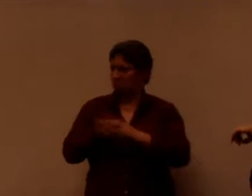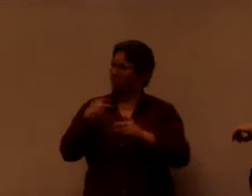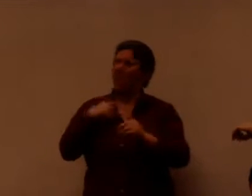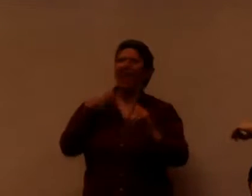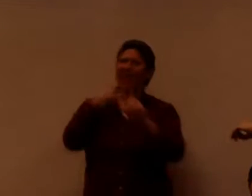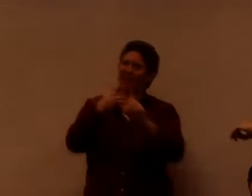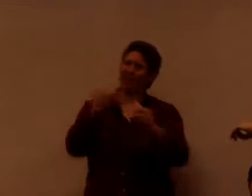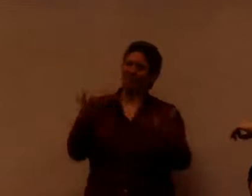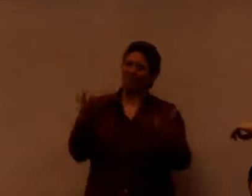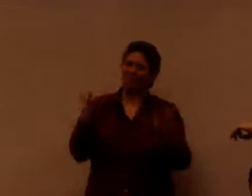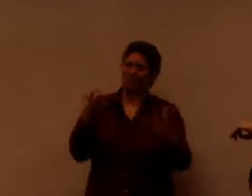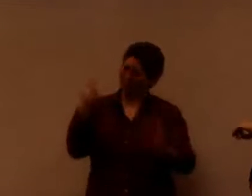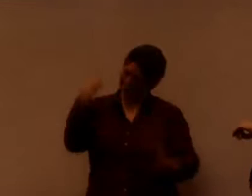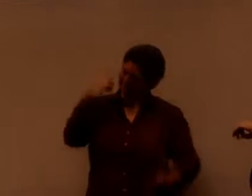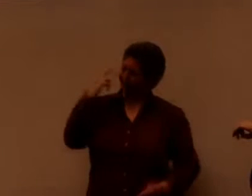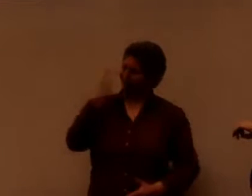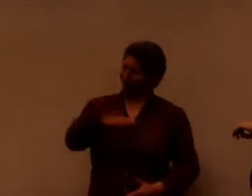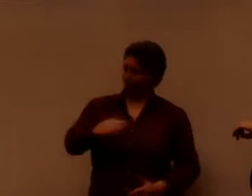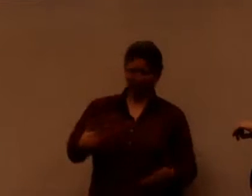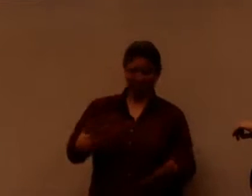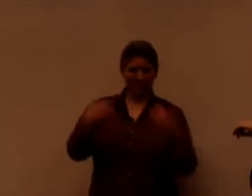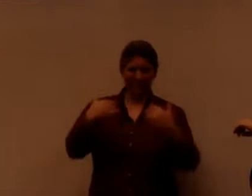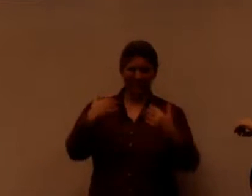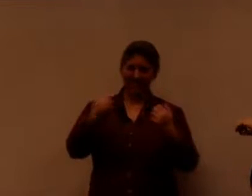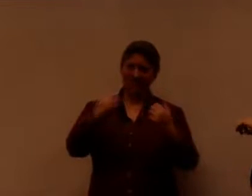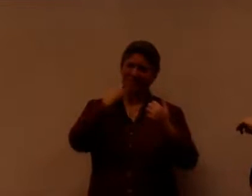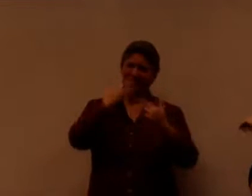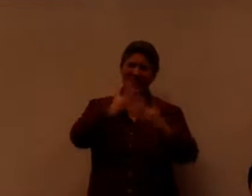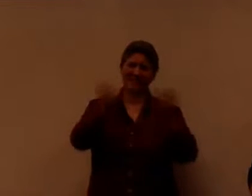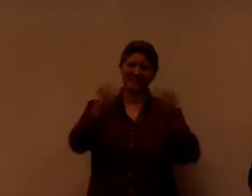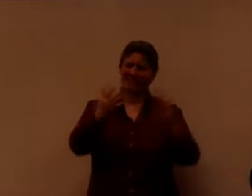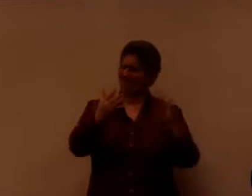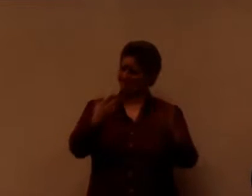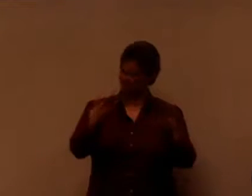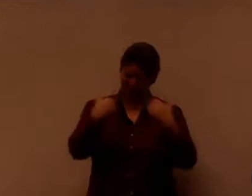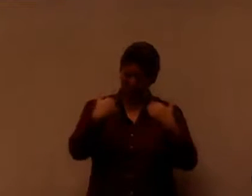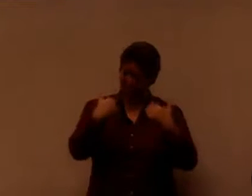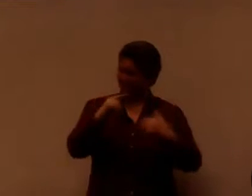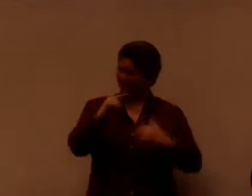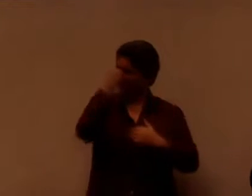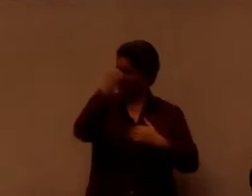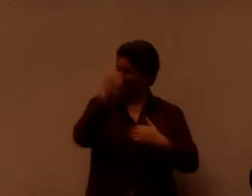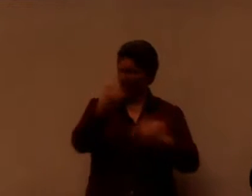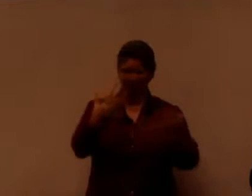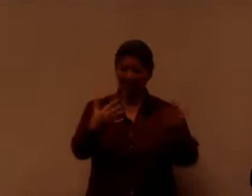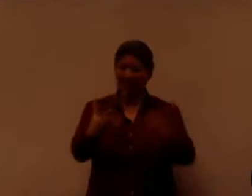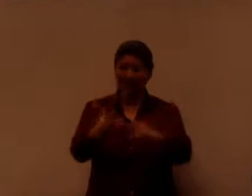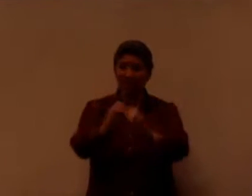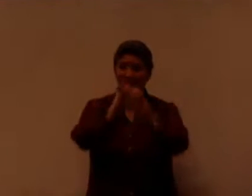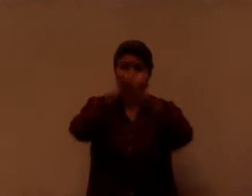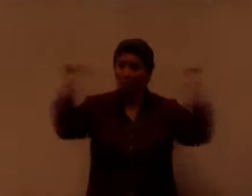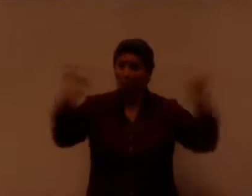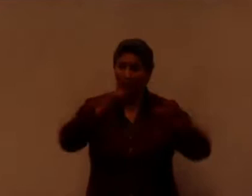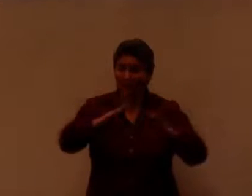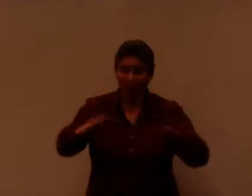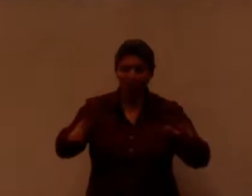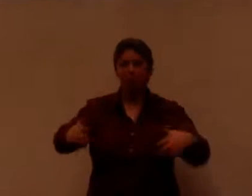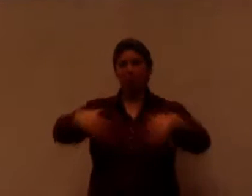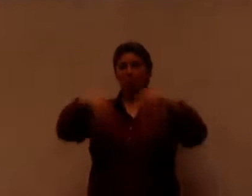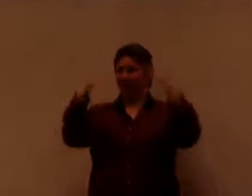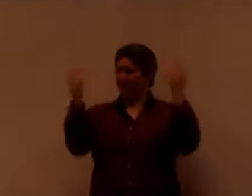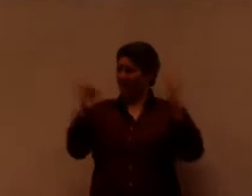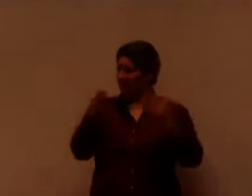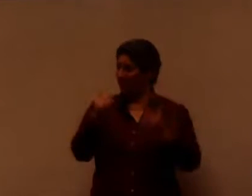now we've seen more coders. Of course, the aim is to have deaf children involved. We want deaf children involved first. And